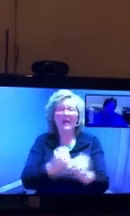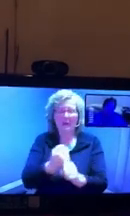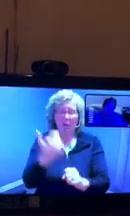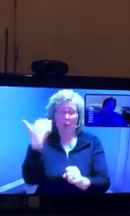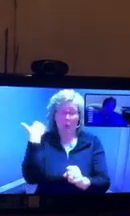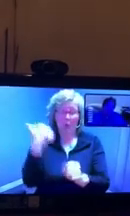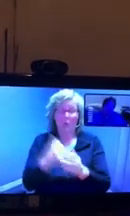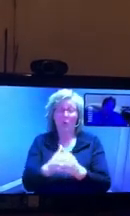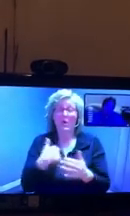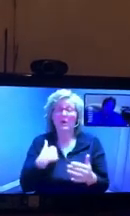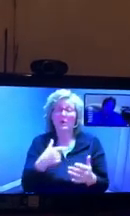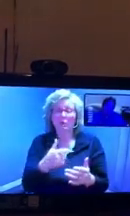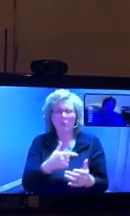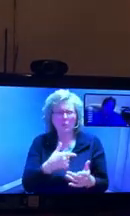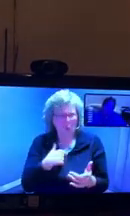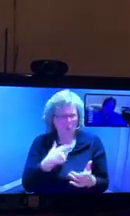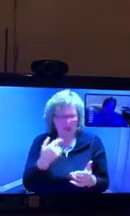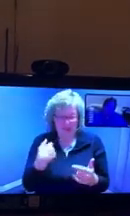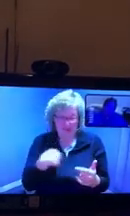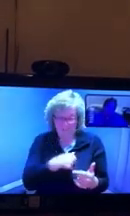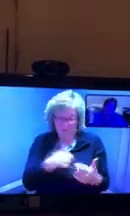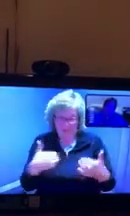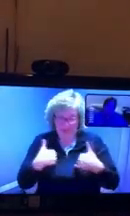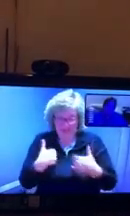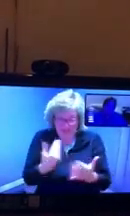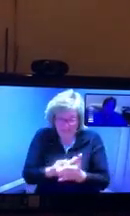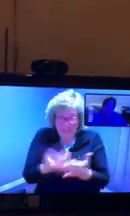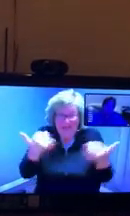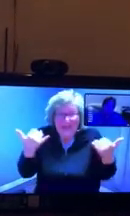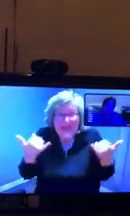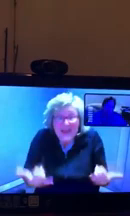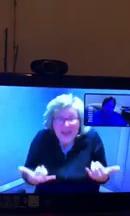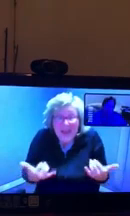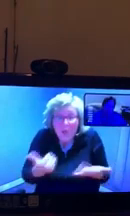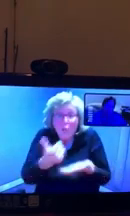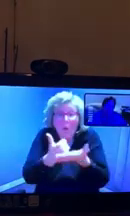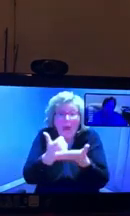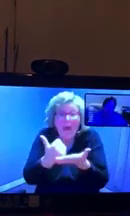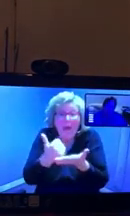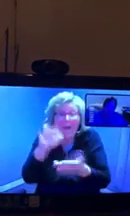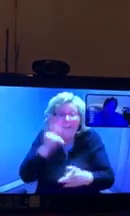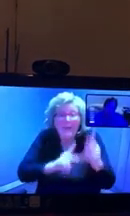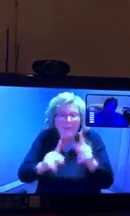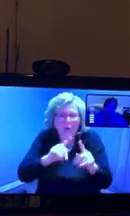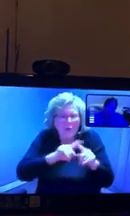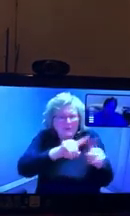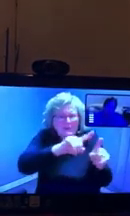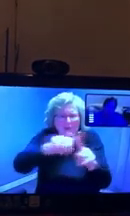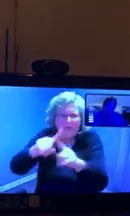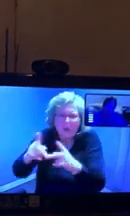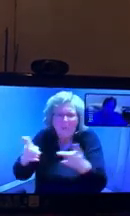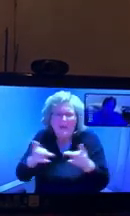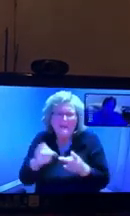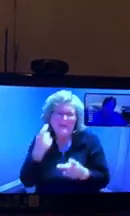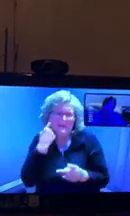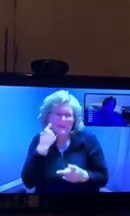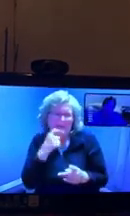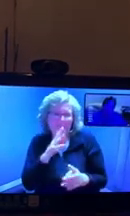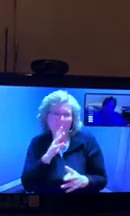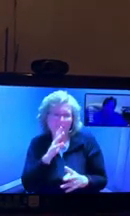if we had that $1 billion now to help people out in all those places I just mentioned. What we'd be able to do just, even for